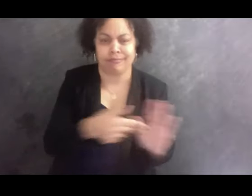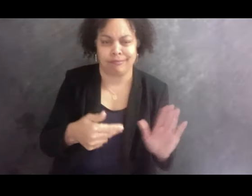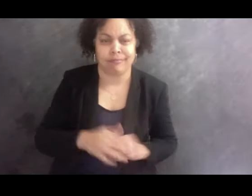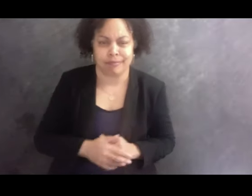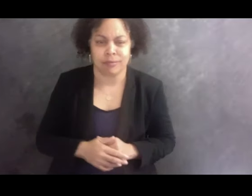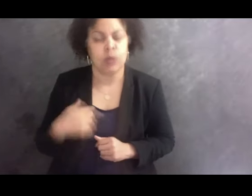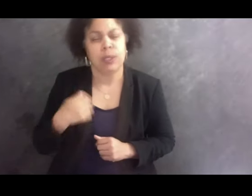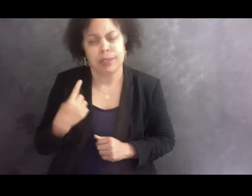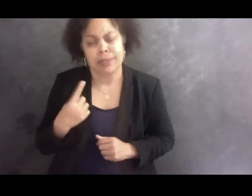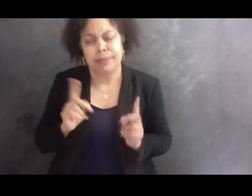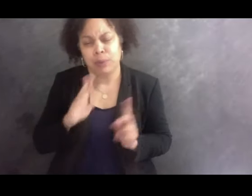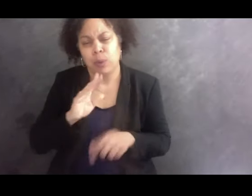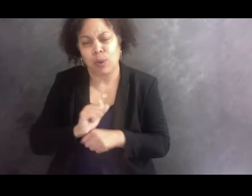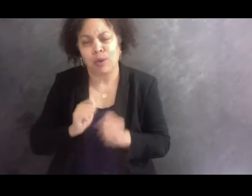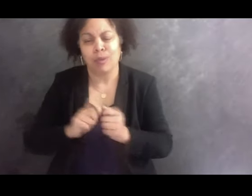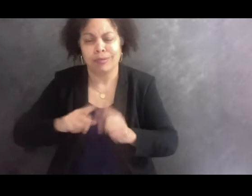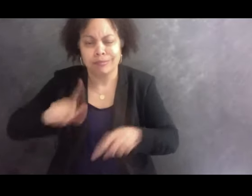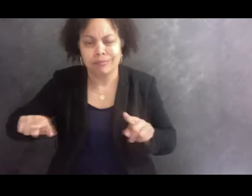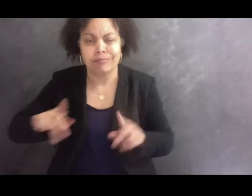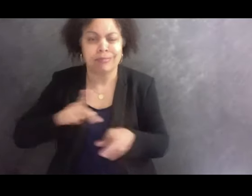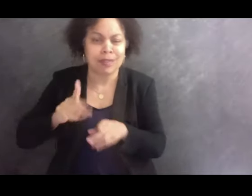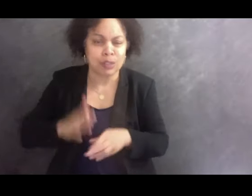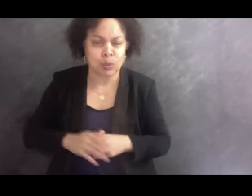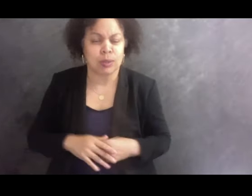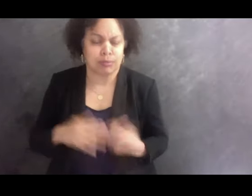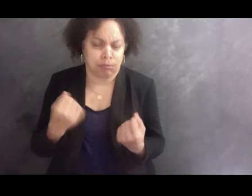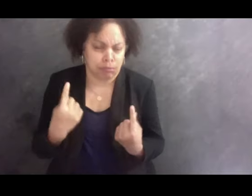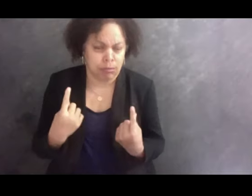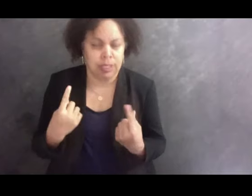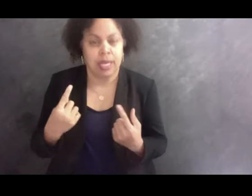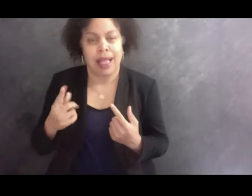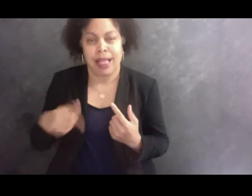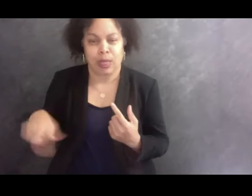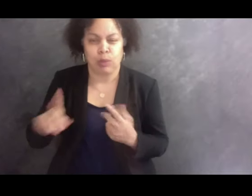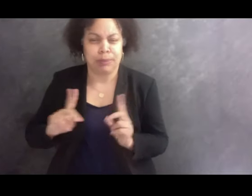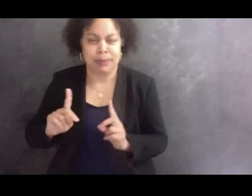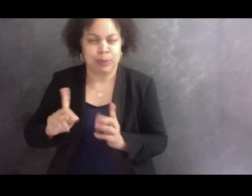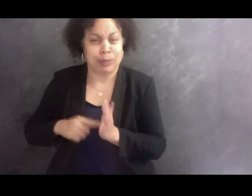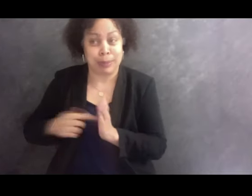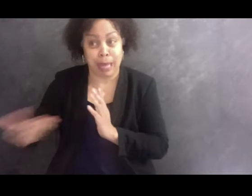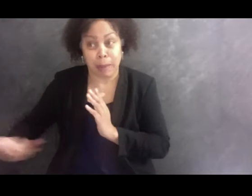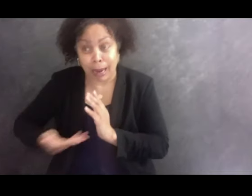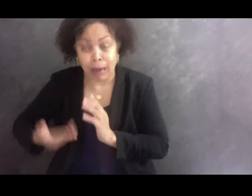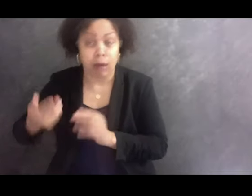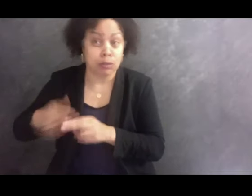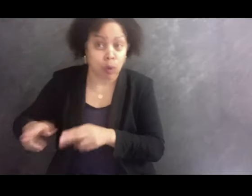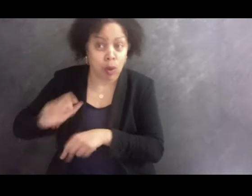of professionals and experts, though, to realize their work. And those would be people that we would not consider collaborators.